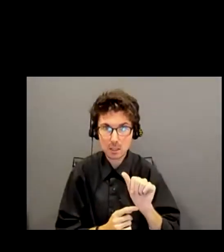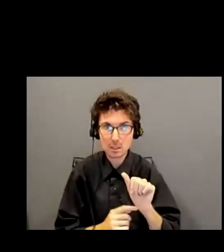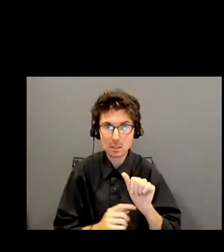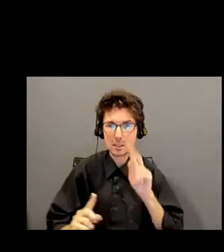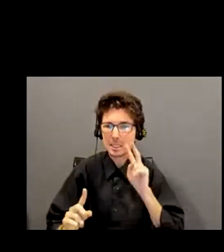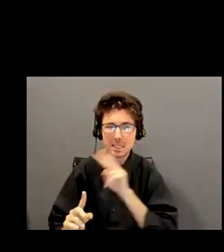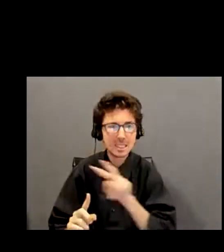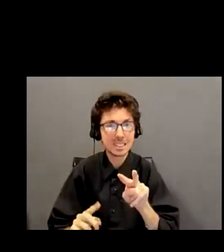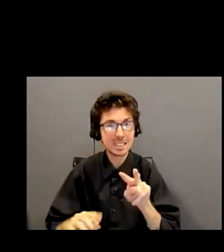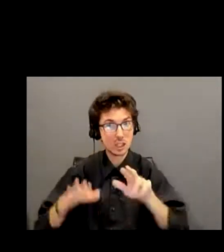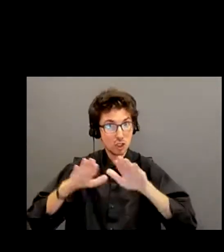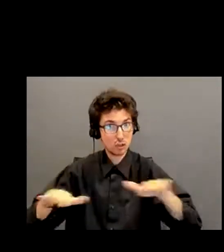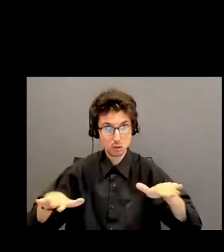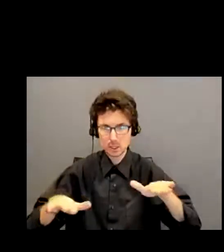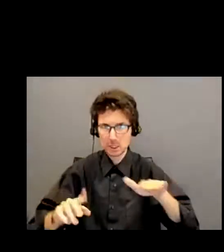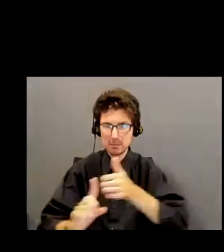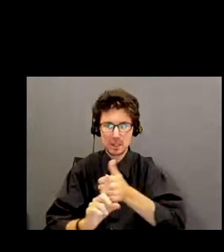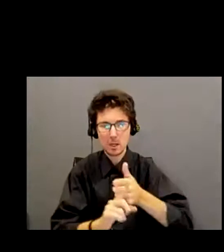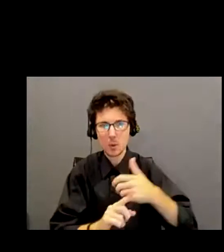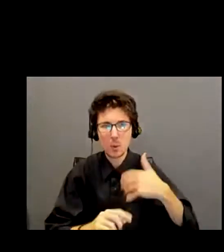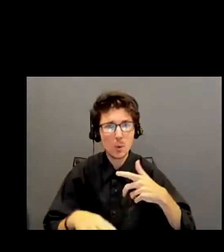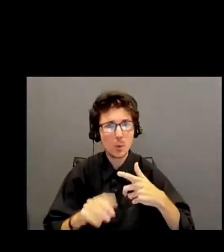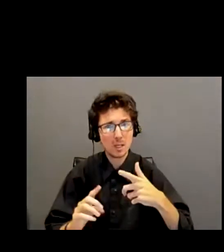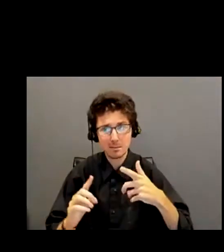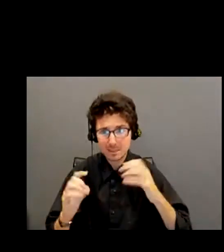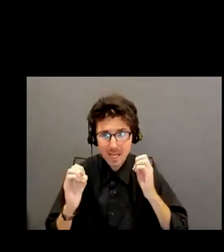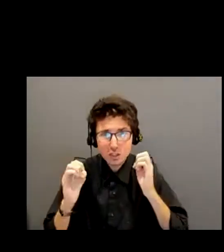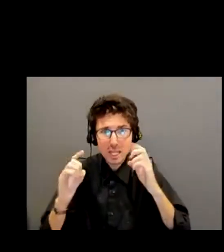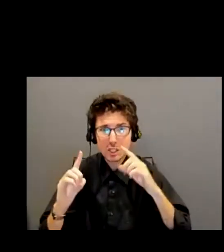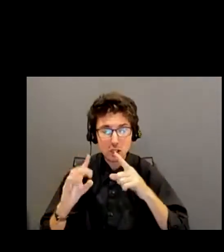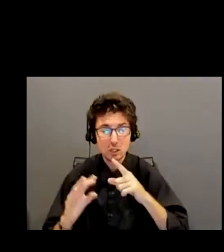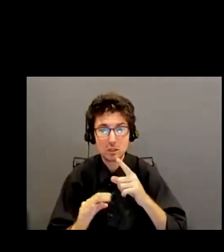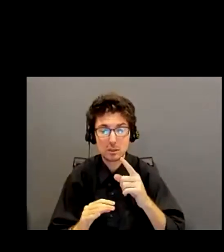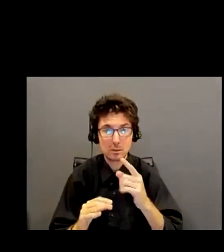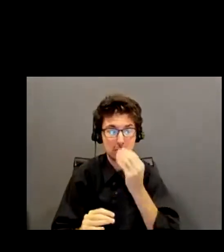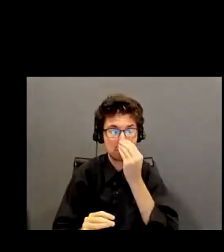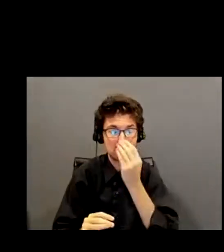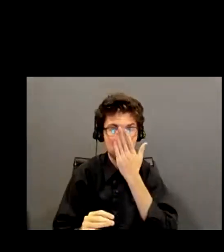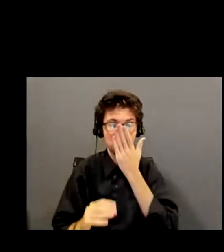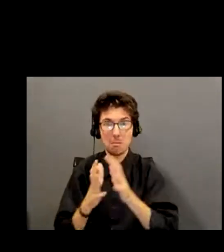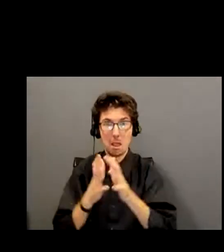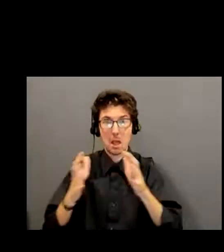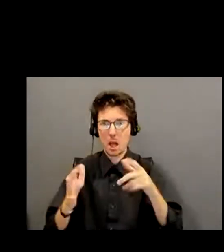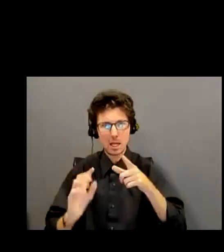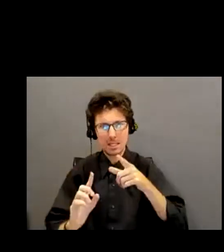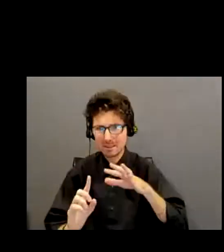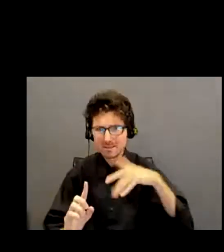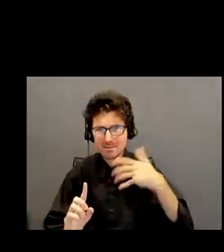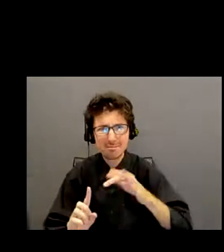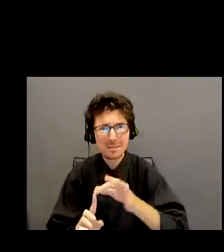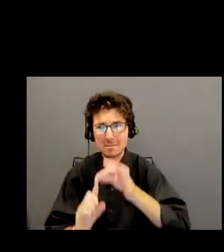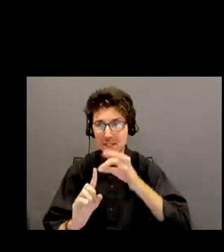an essential element in the application of the Convention of CRPD, especially for children who are born